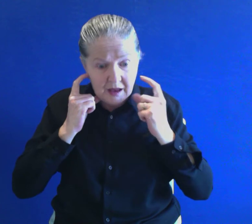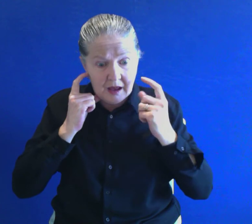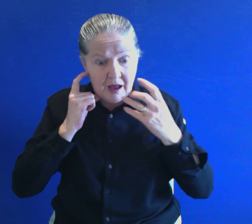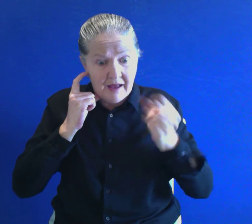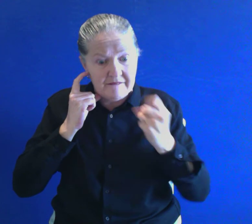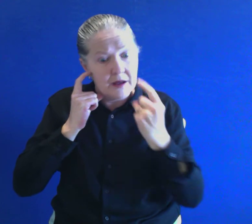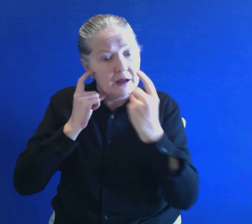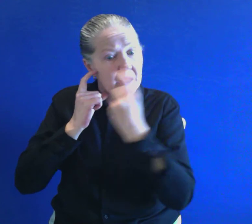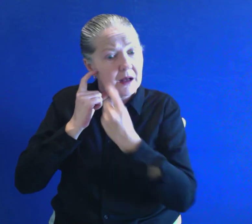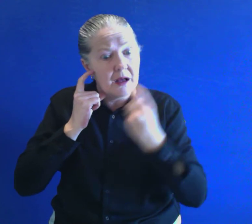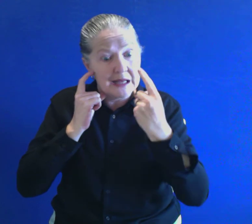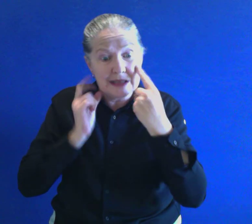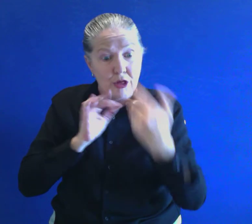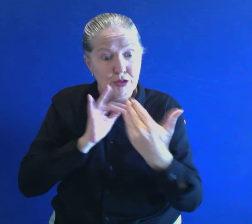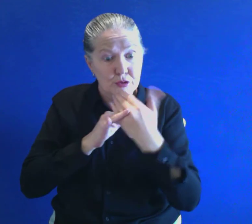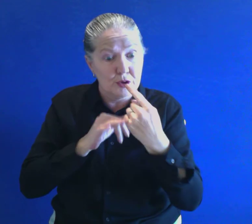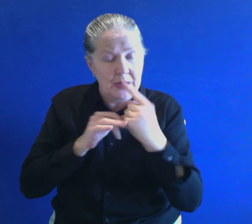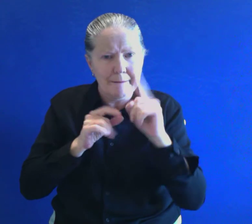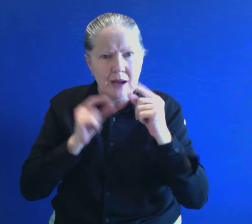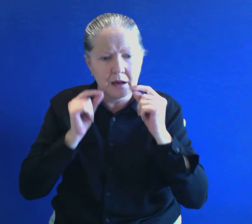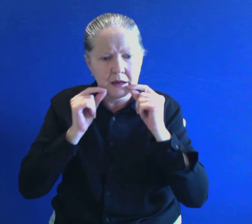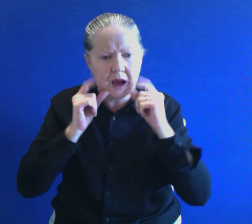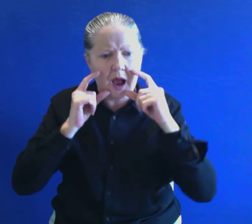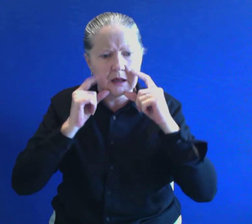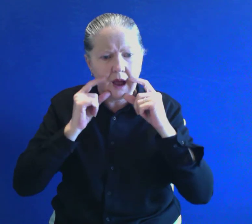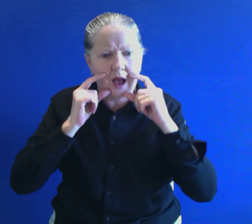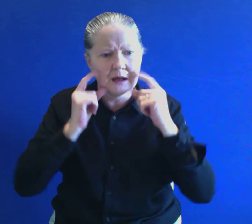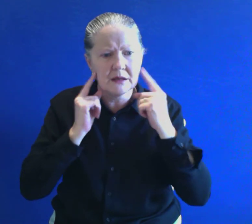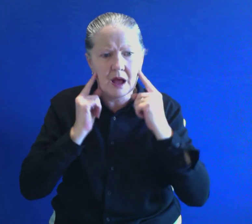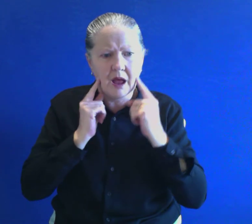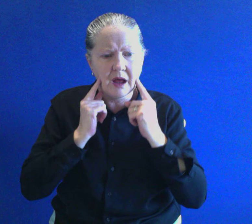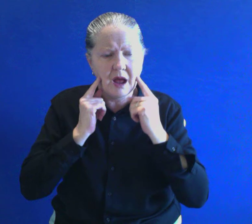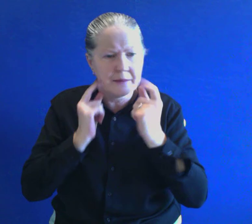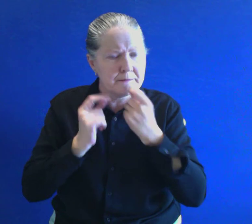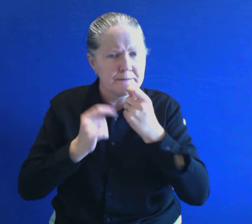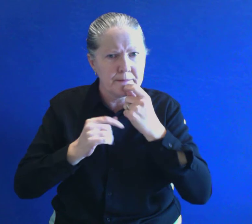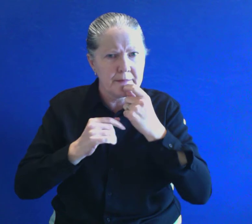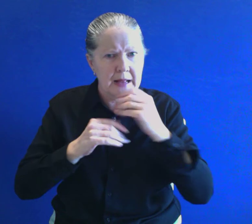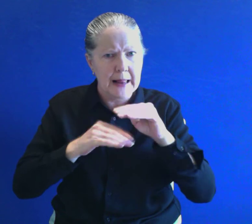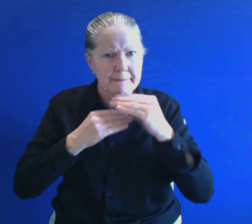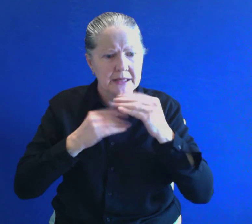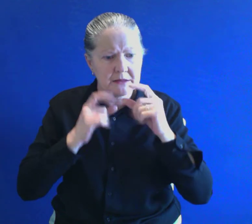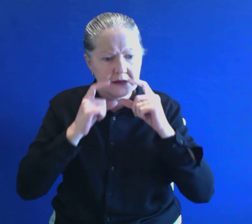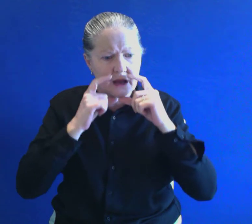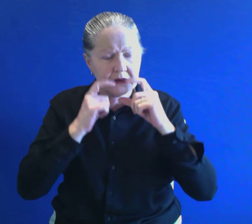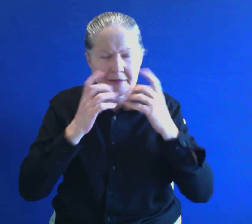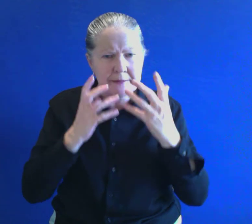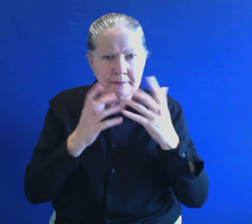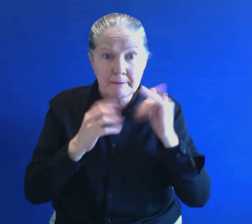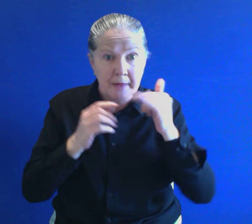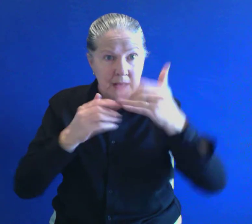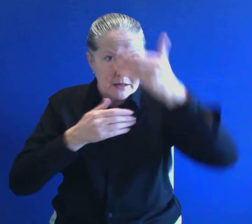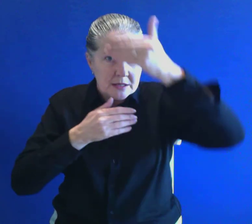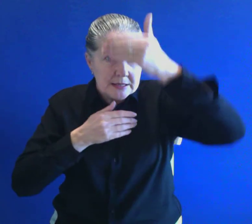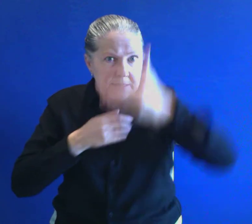panel your jaw movement is still relatively limited? Do you think maybe one of those you know the big face shields would be better?